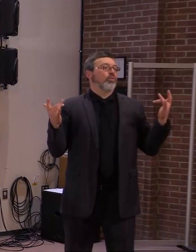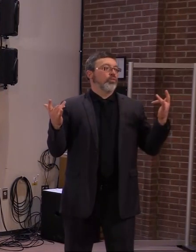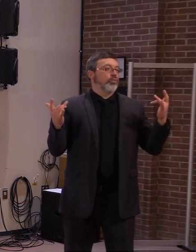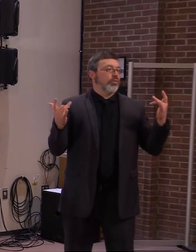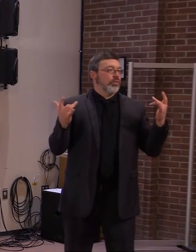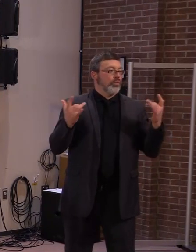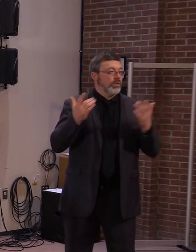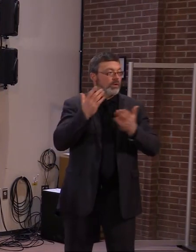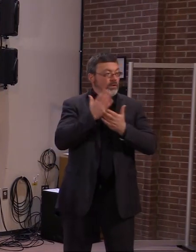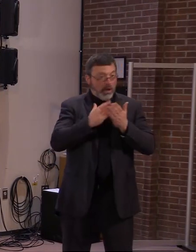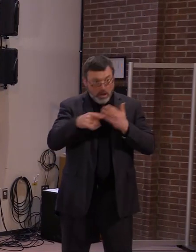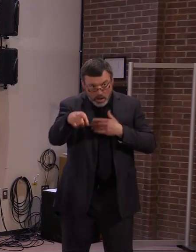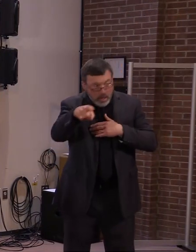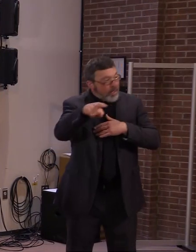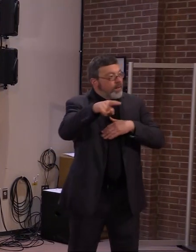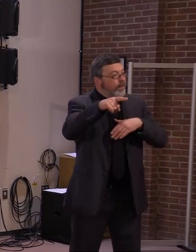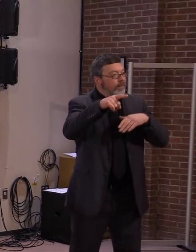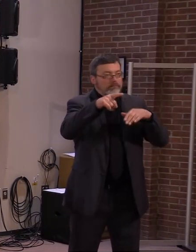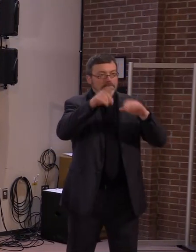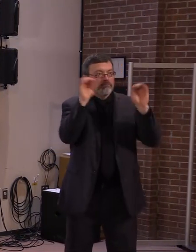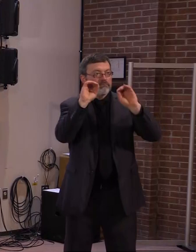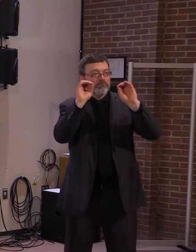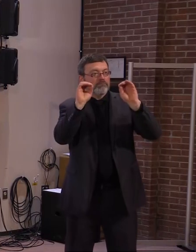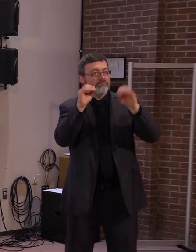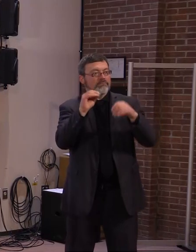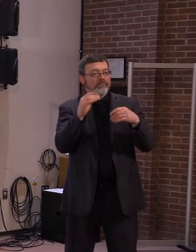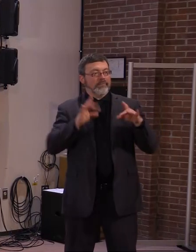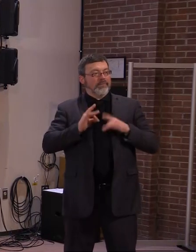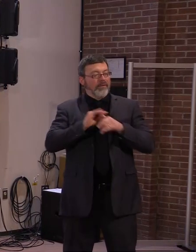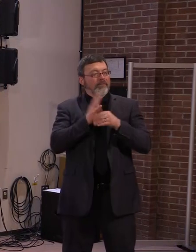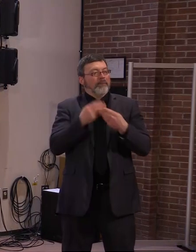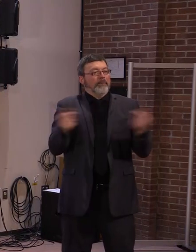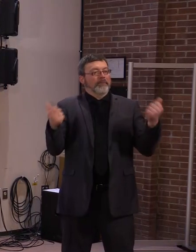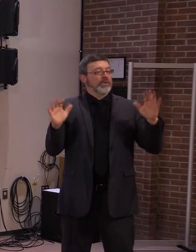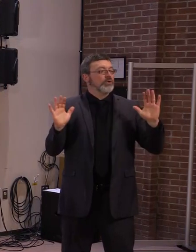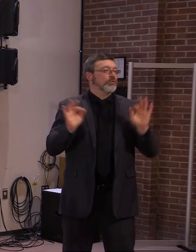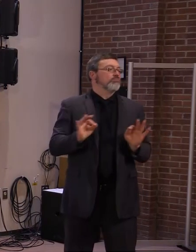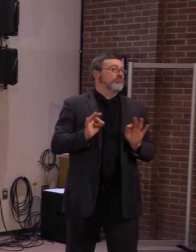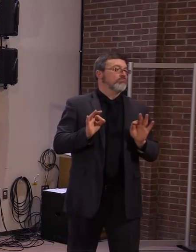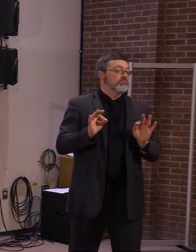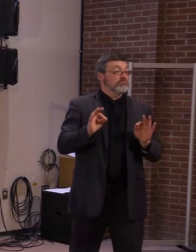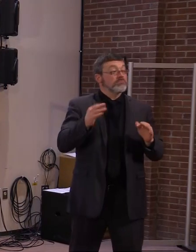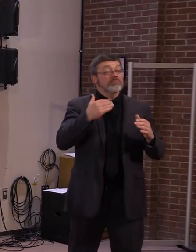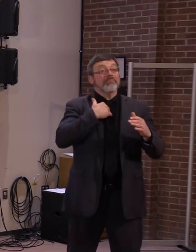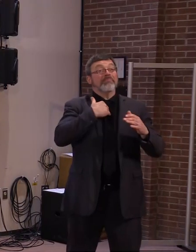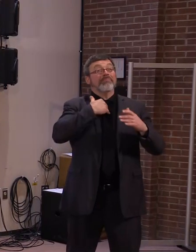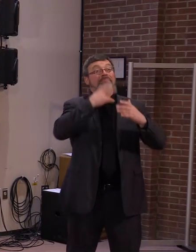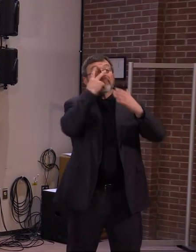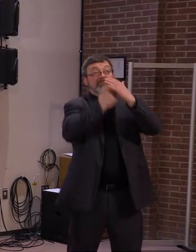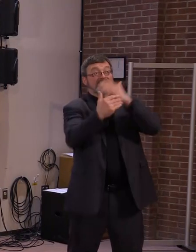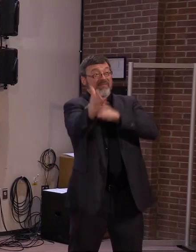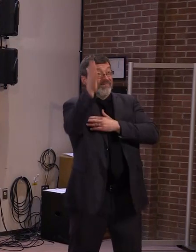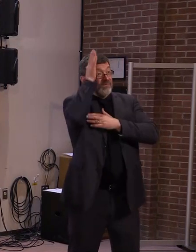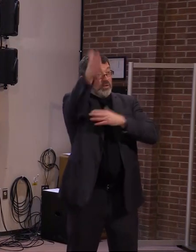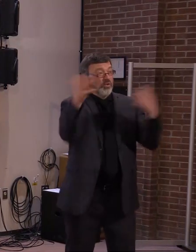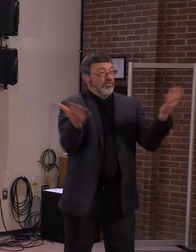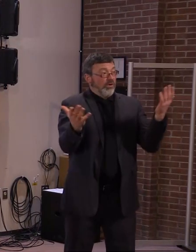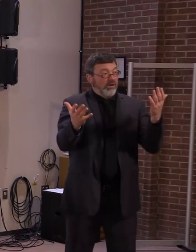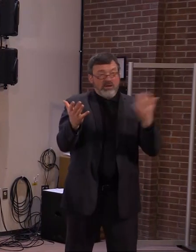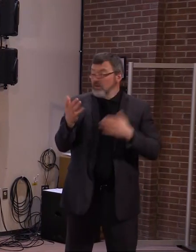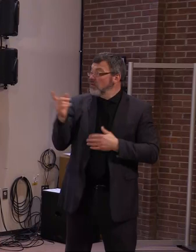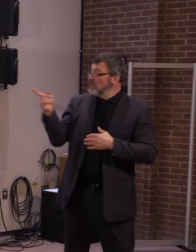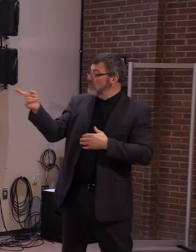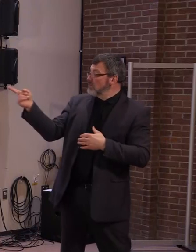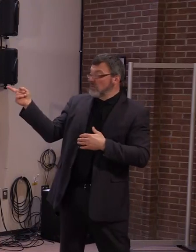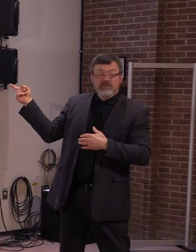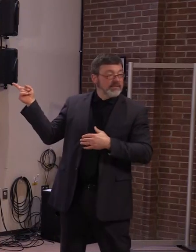certainly good news. So looking at the case forecast, we see that there is not too much of a change from last week. It's a very